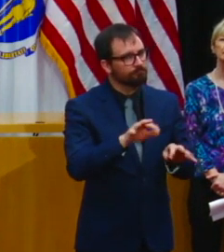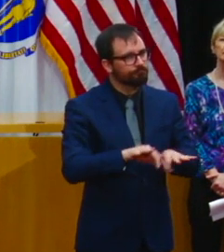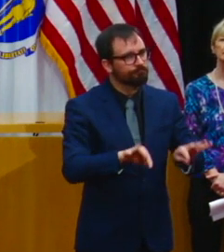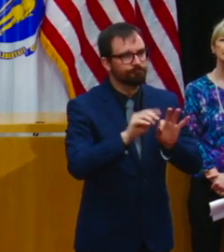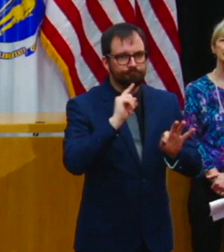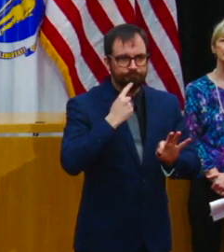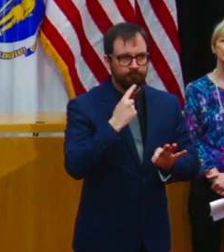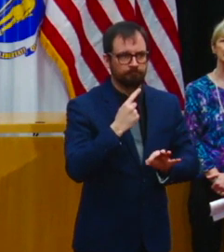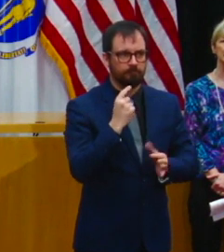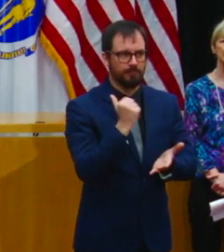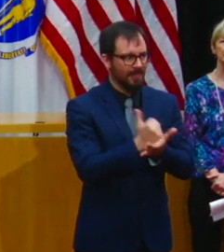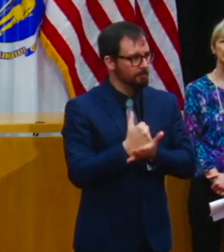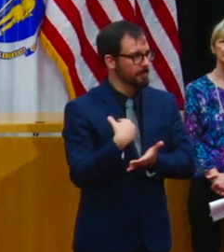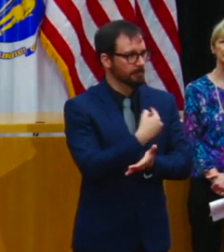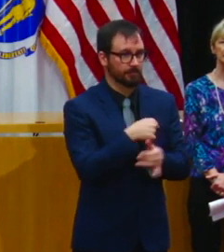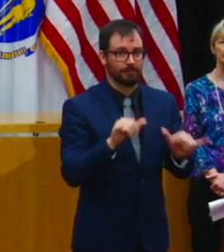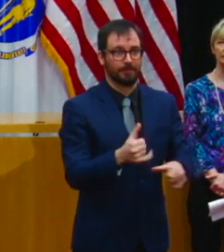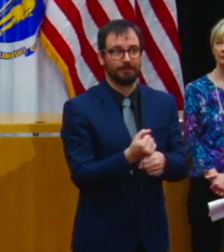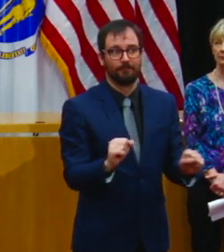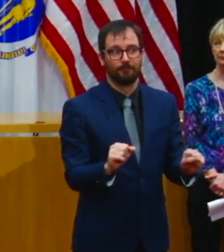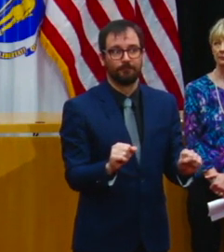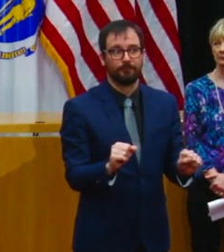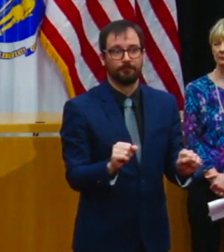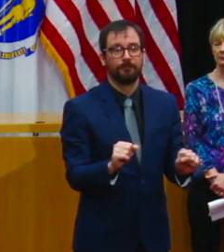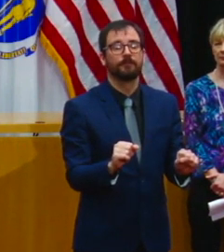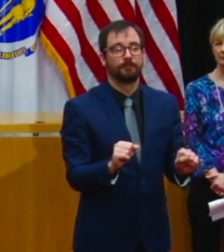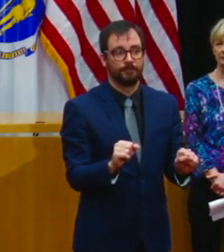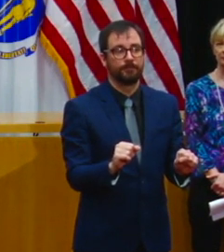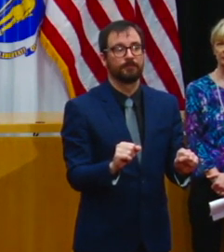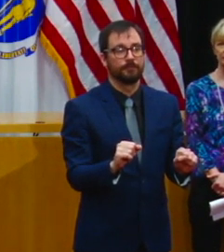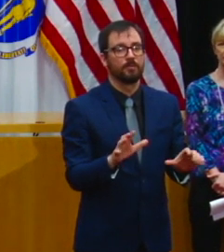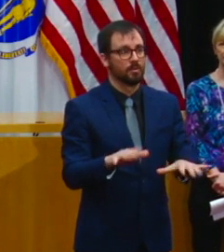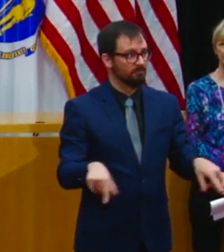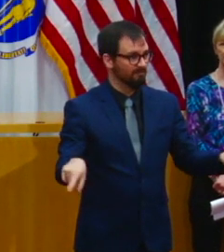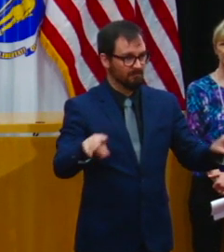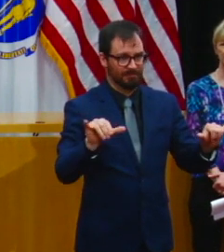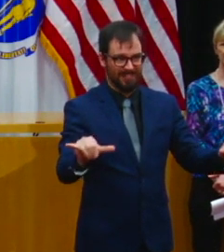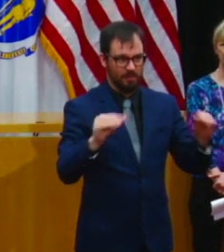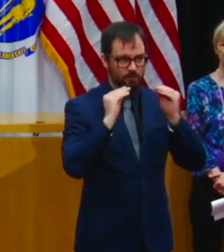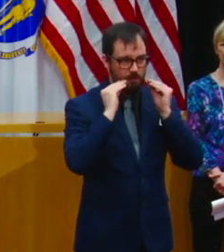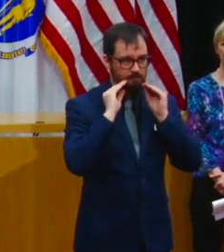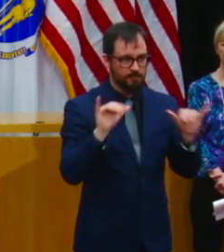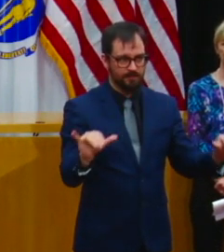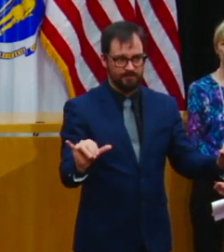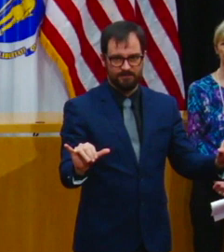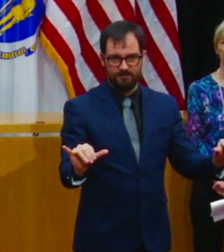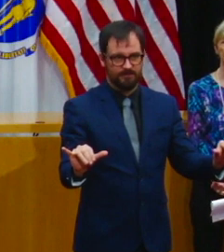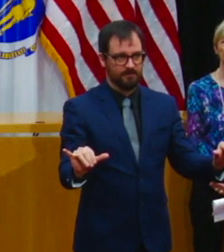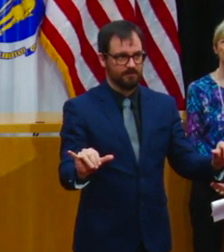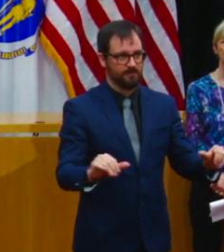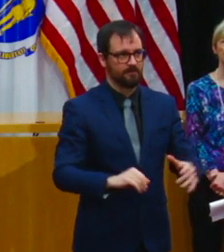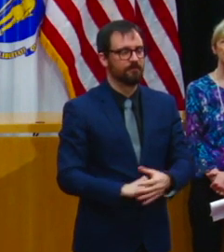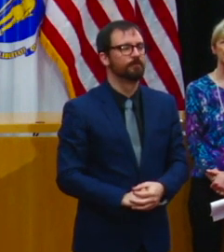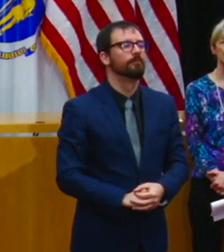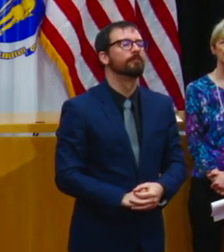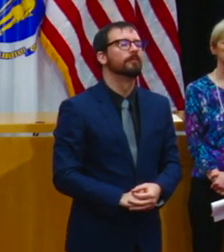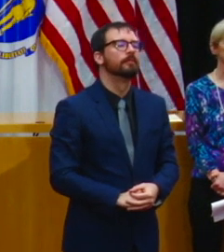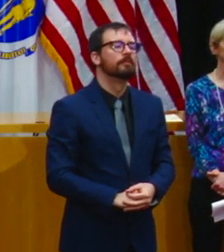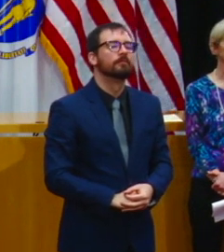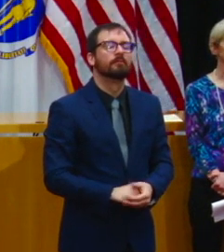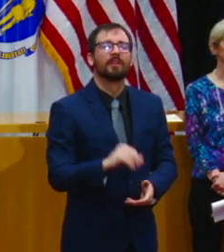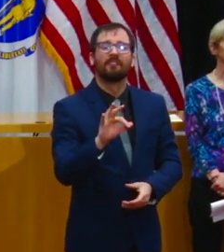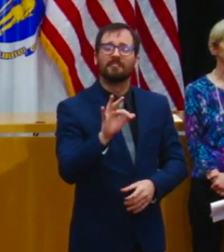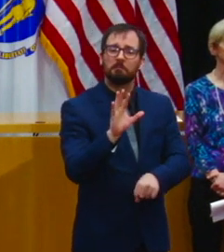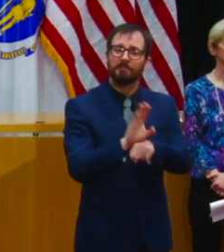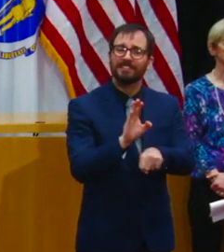closing non-essential businesses. Every which decision comes with a certain amount of pain, frustration, and disruption for